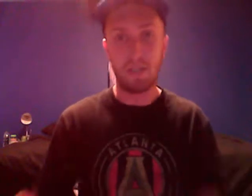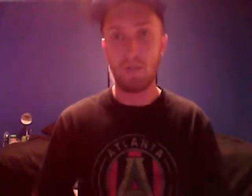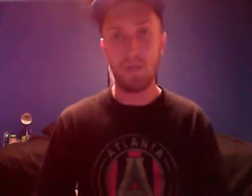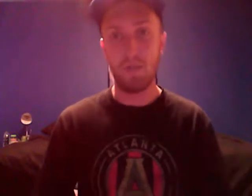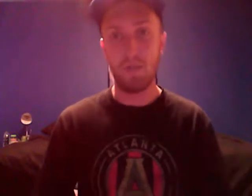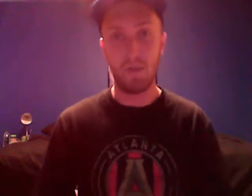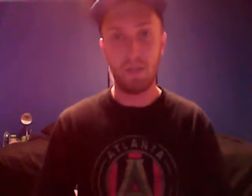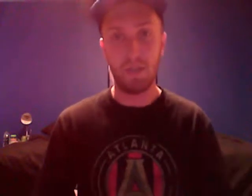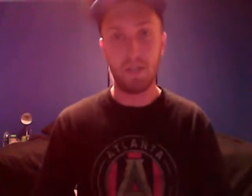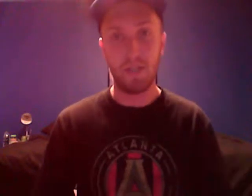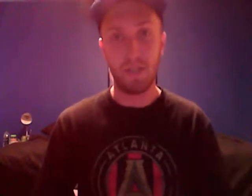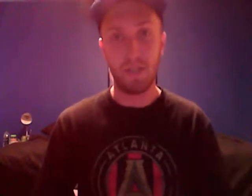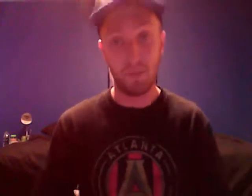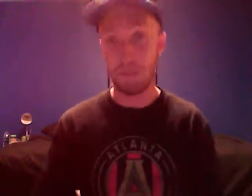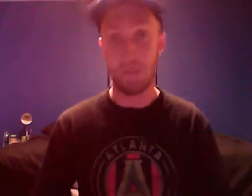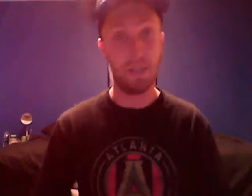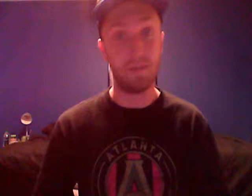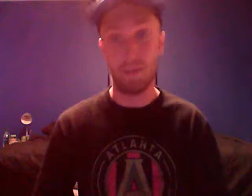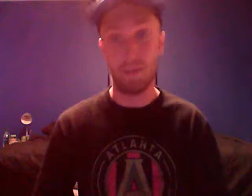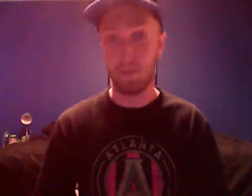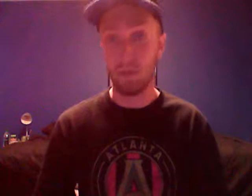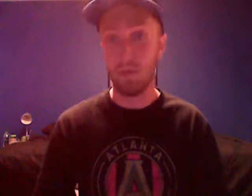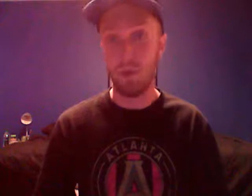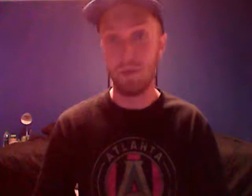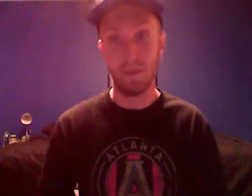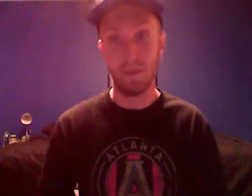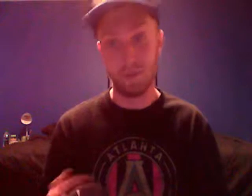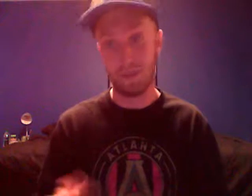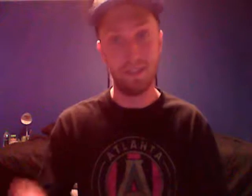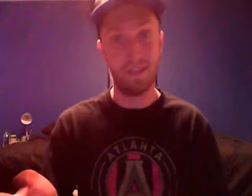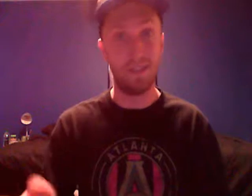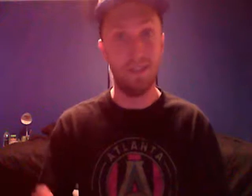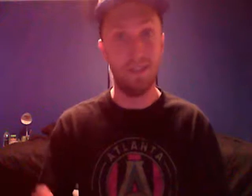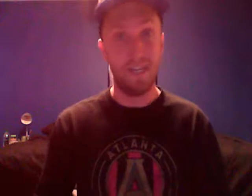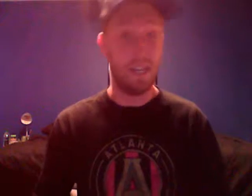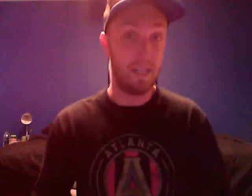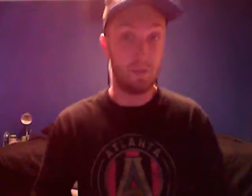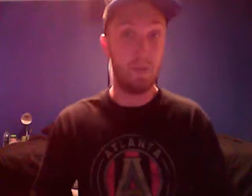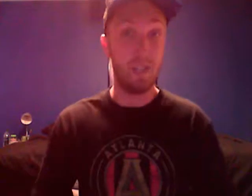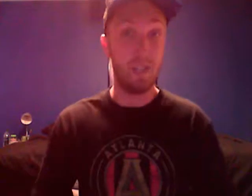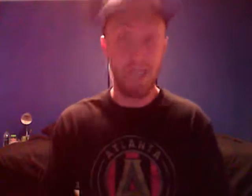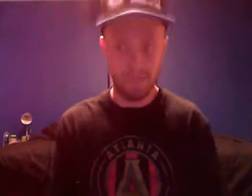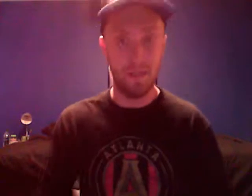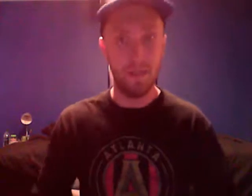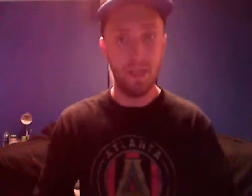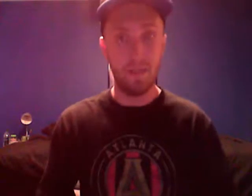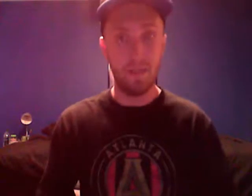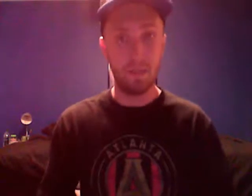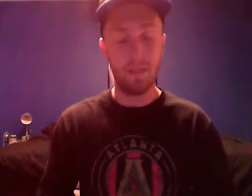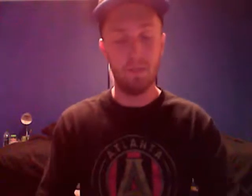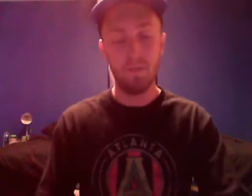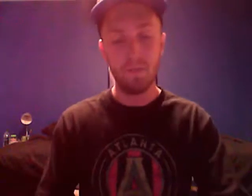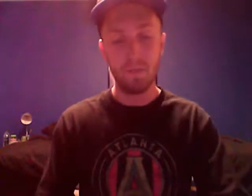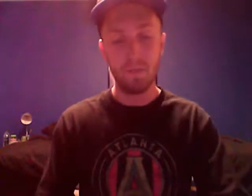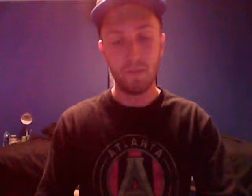not really involved that much. And defensively, he definitely doesn't really get involved. You know, he slides in, and that's pretty much it. He's done if he misses.